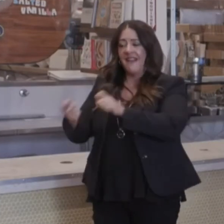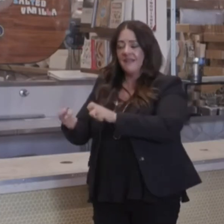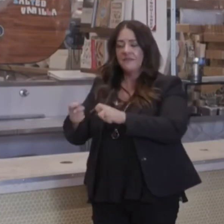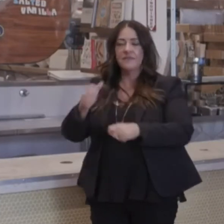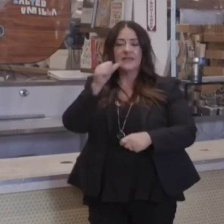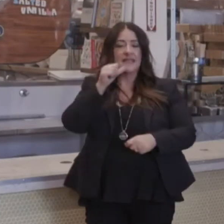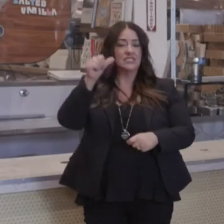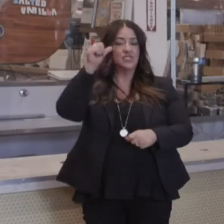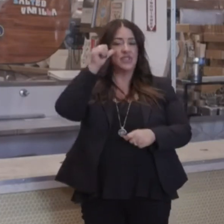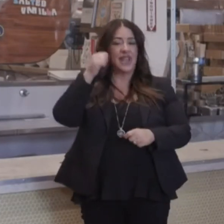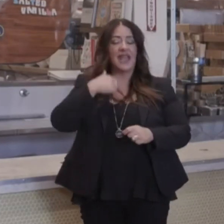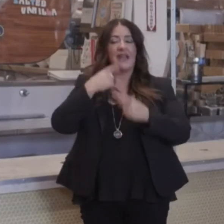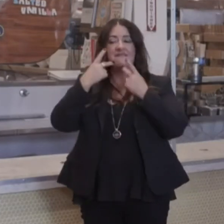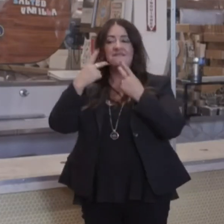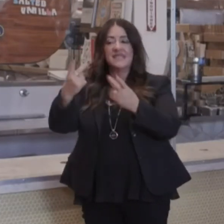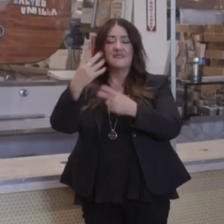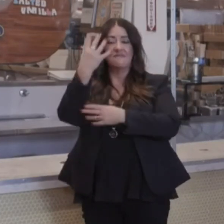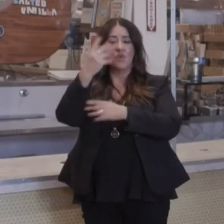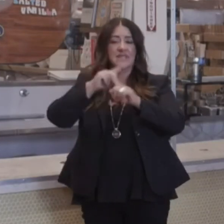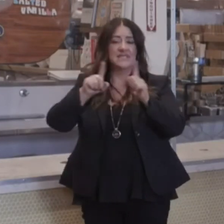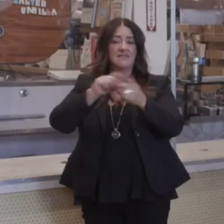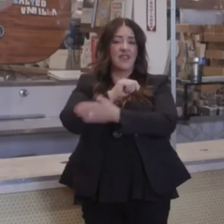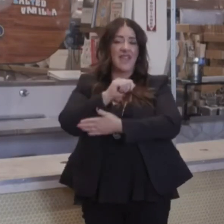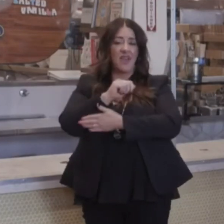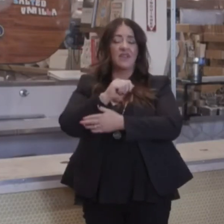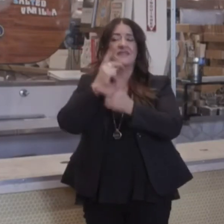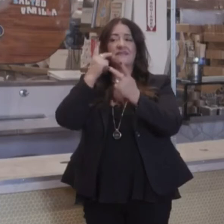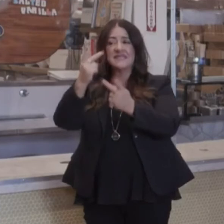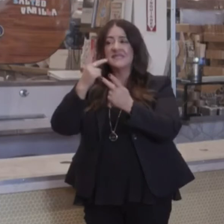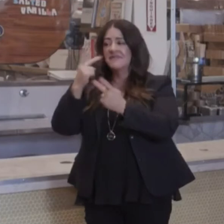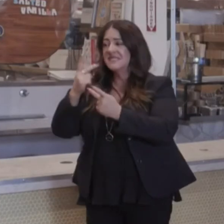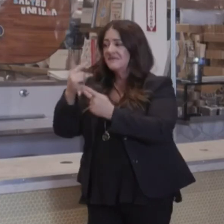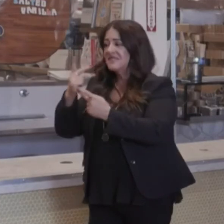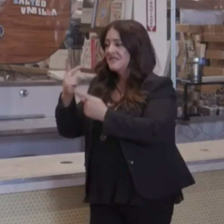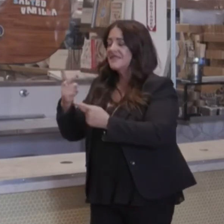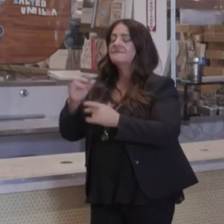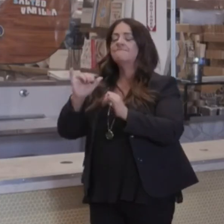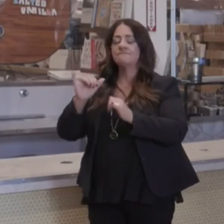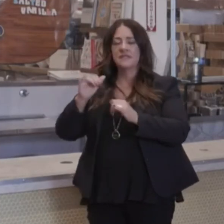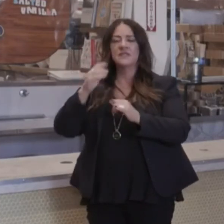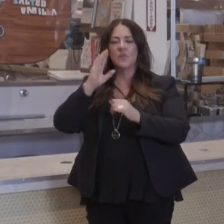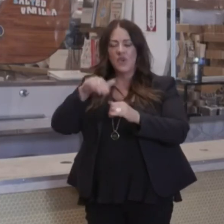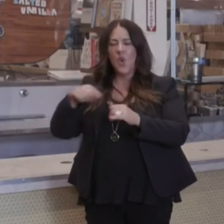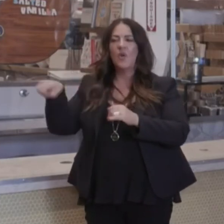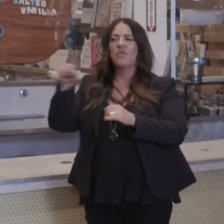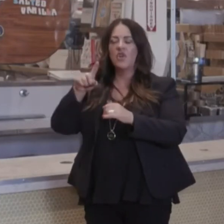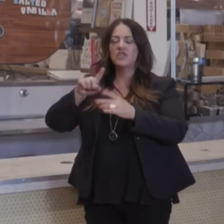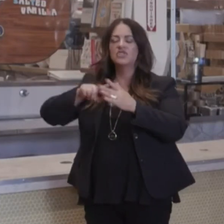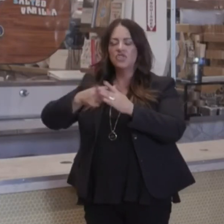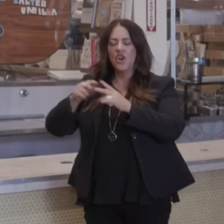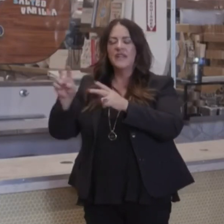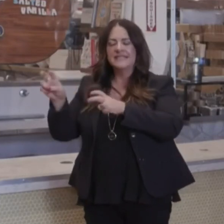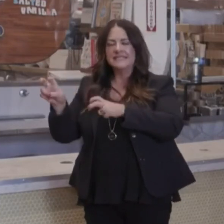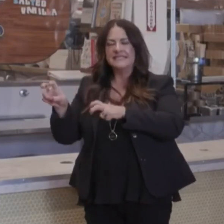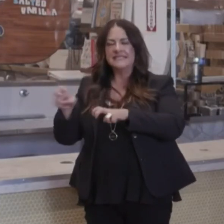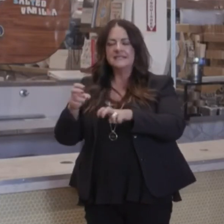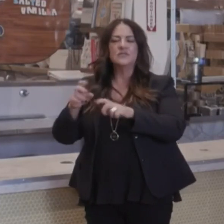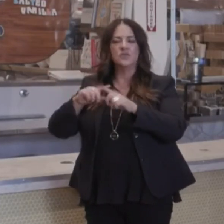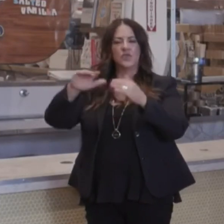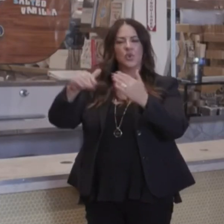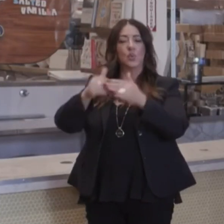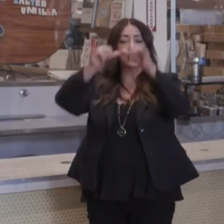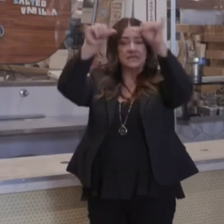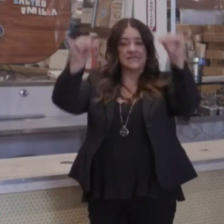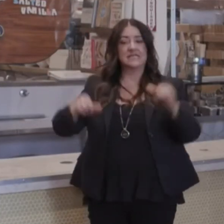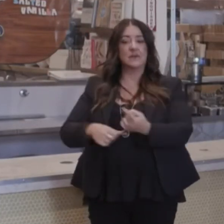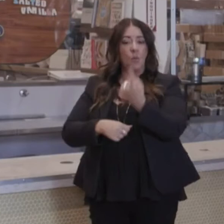that transition's going pretty well, but it's a transition. And so people are getting used to the new coding, new strategies,